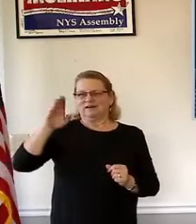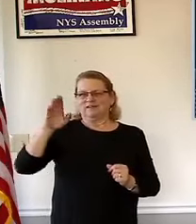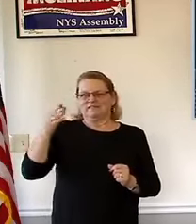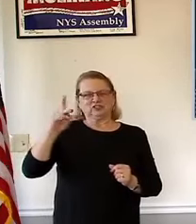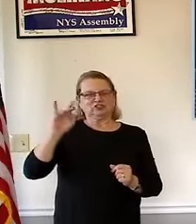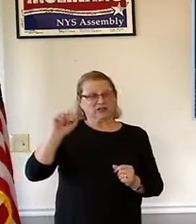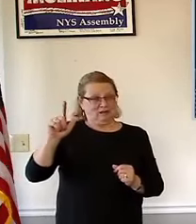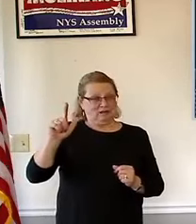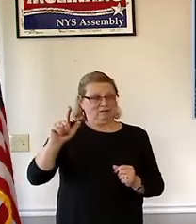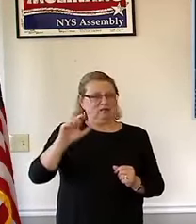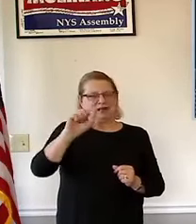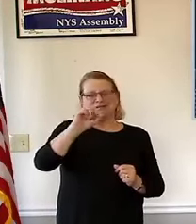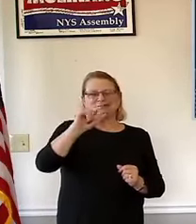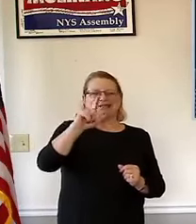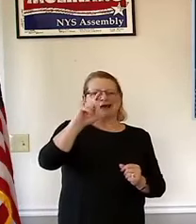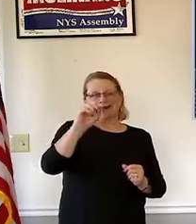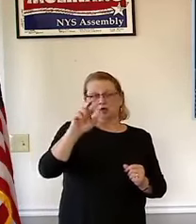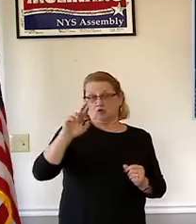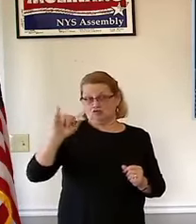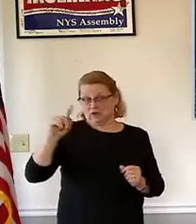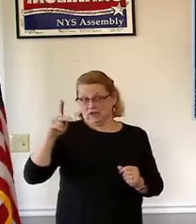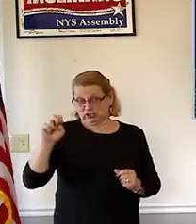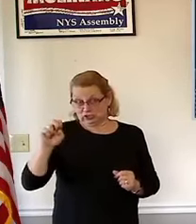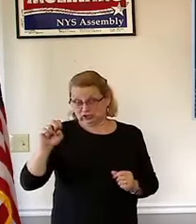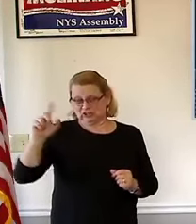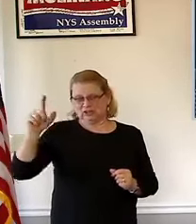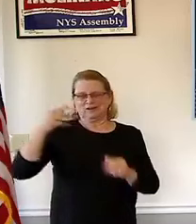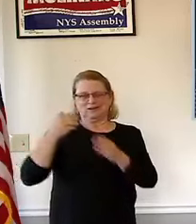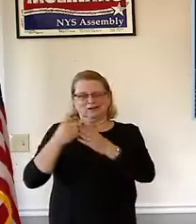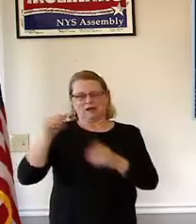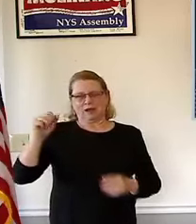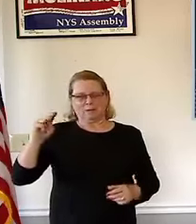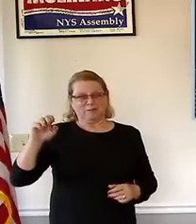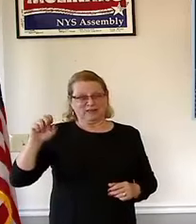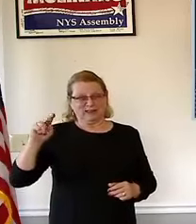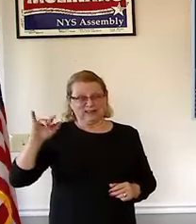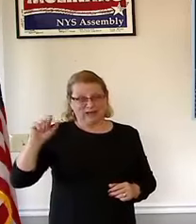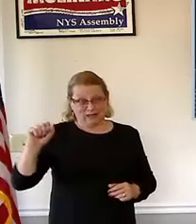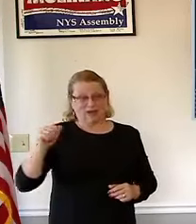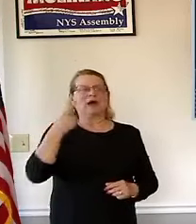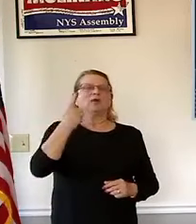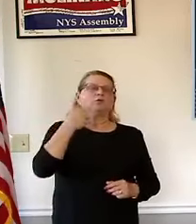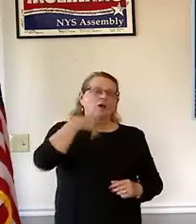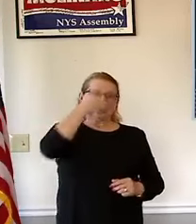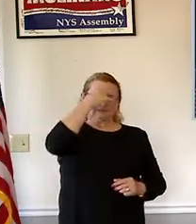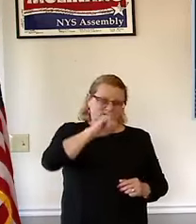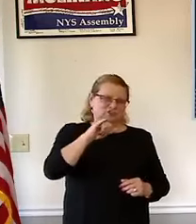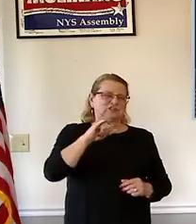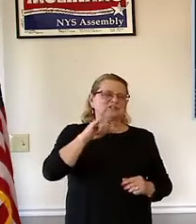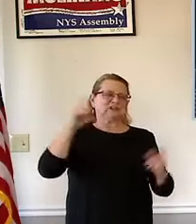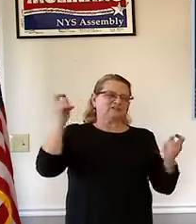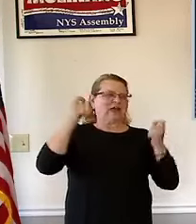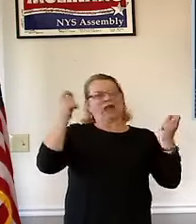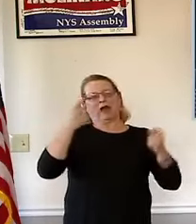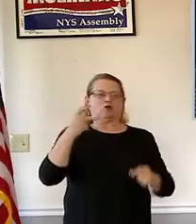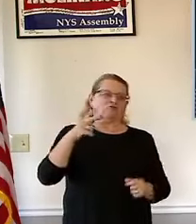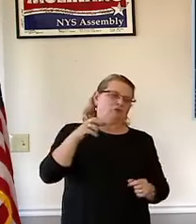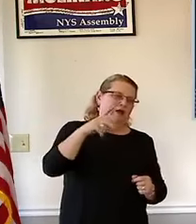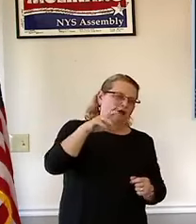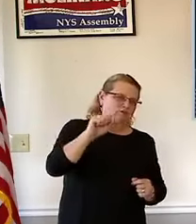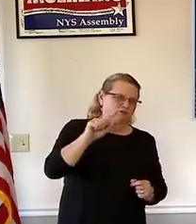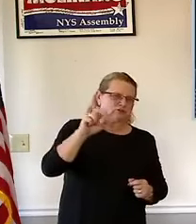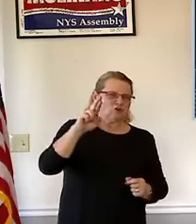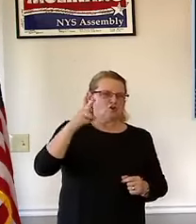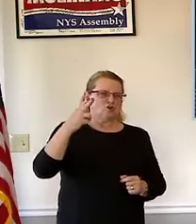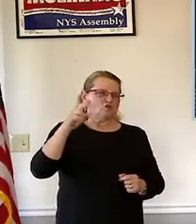Silo Ridge in the town of Amenia off Route 22, and one at the Dutchess Fairgrounds in Rhinebeck. So on the 4th of July, we're going to